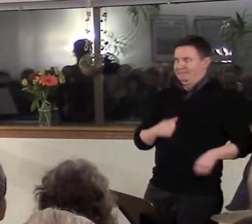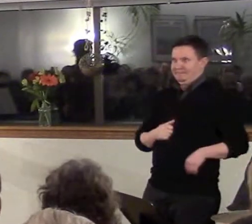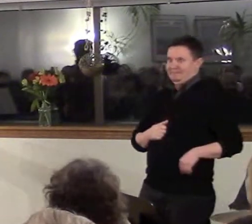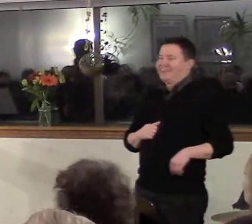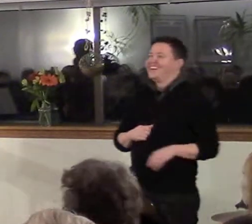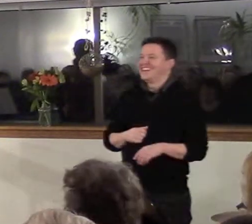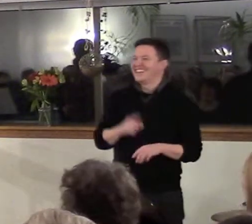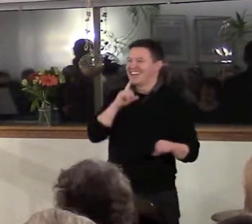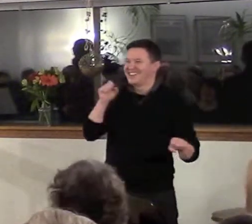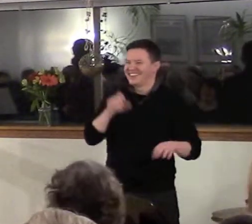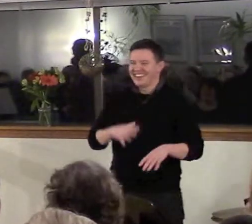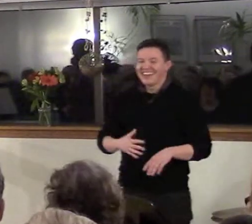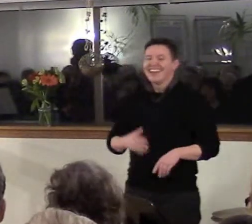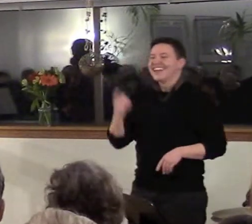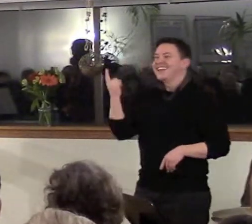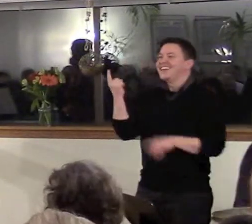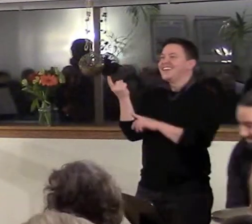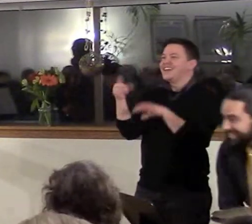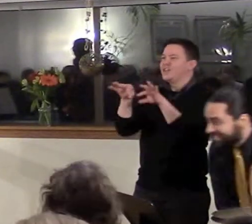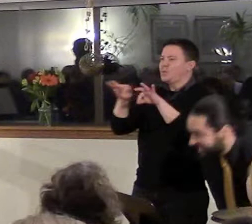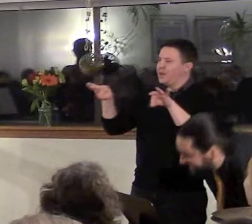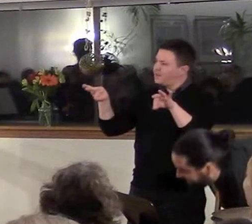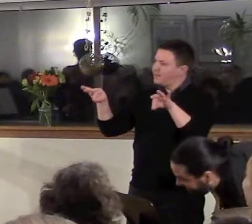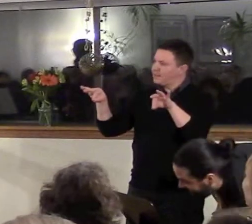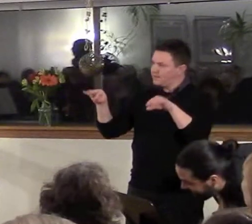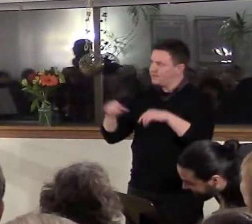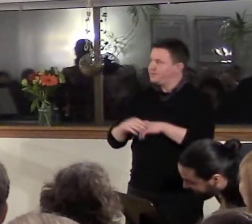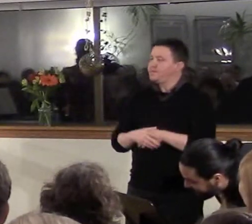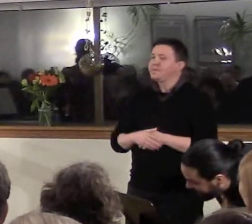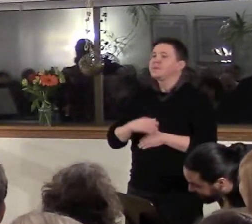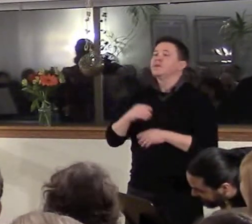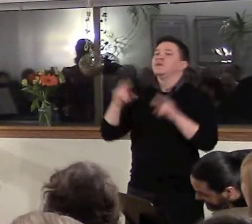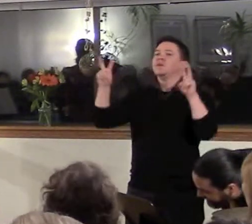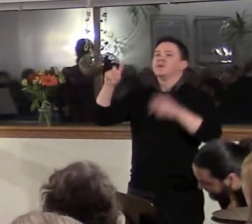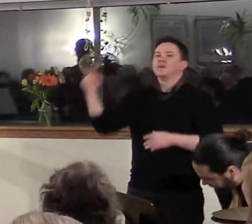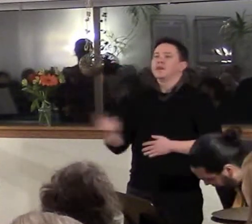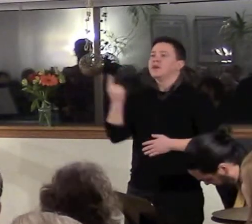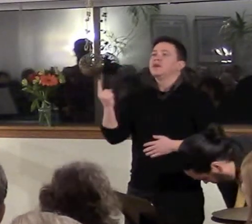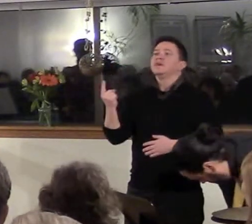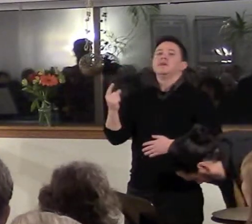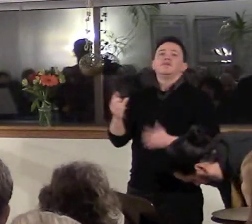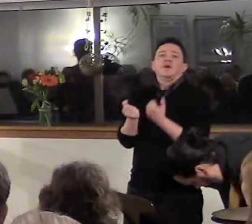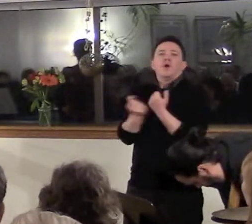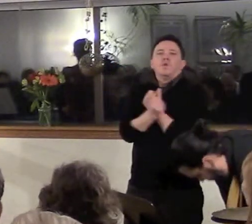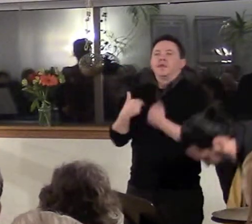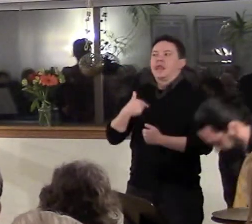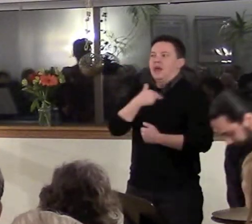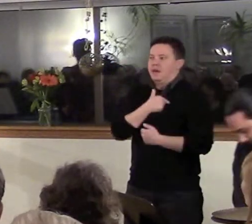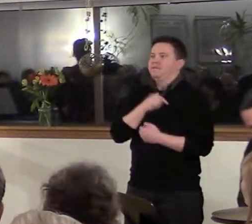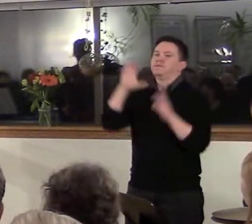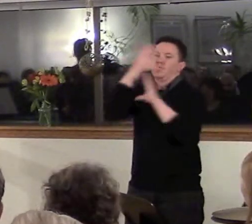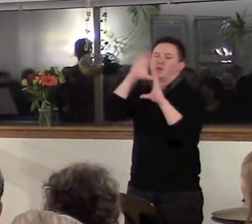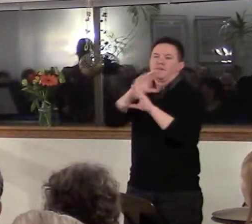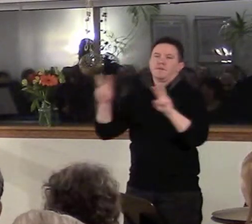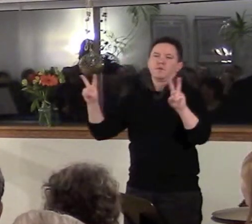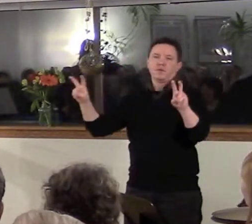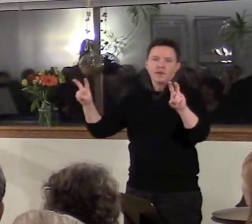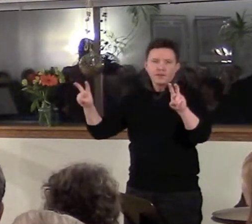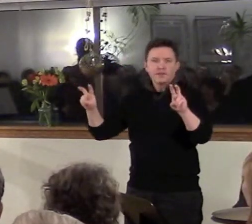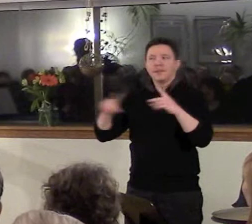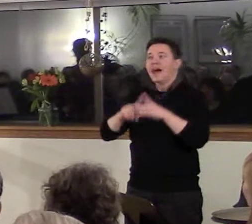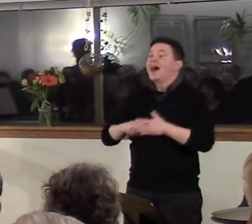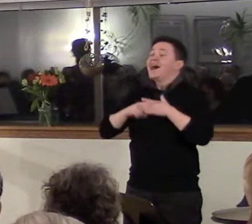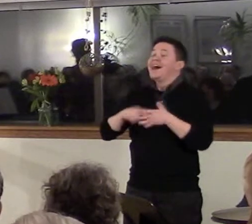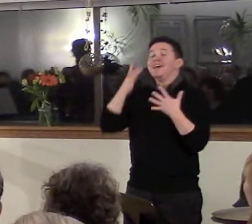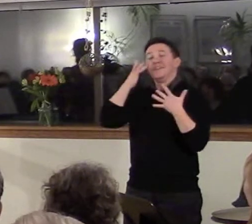There's a line in the song, it's only love we're looking for. And that was the line that caught me, that I started